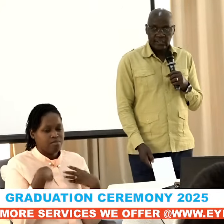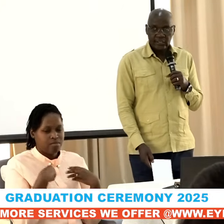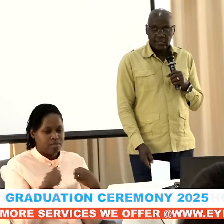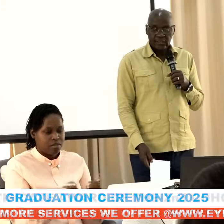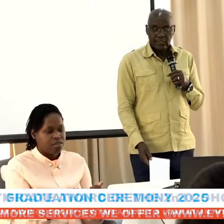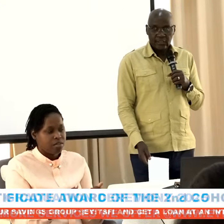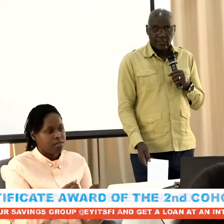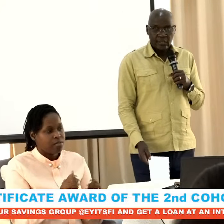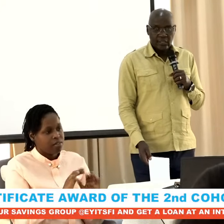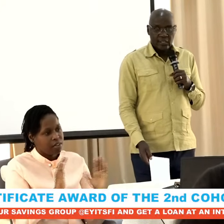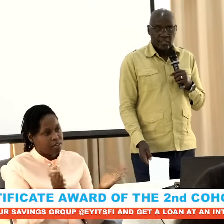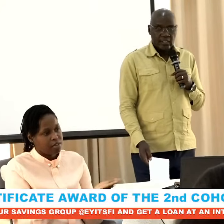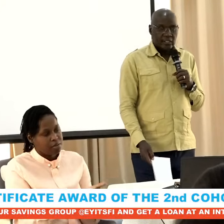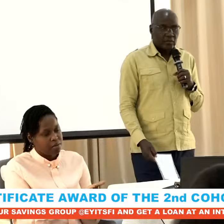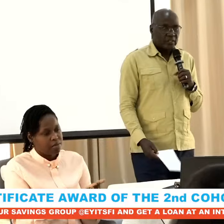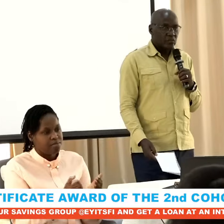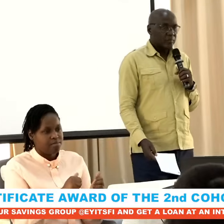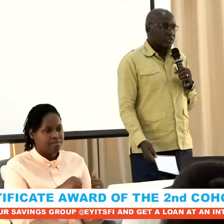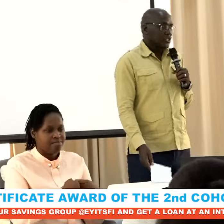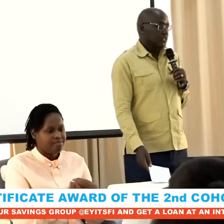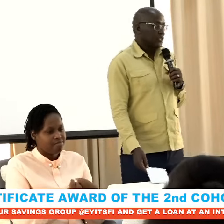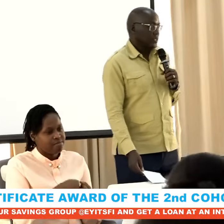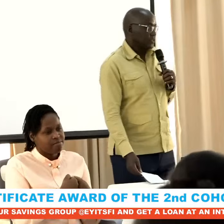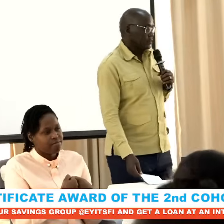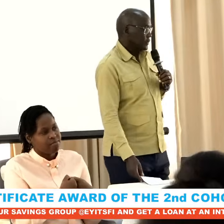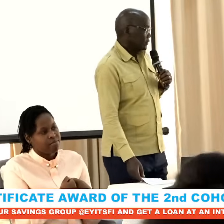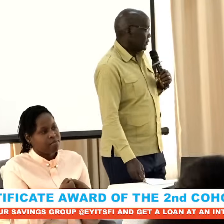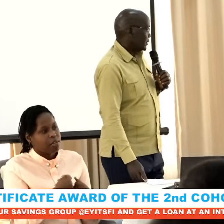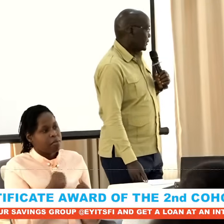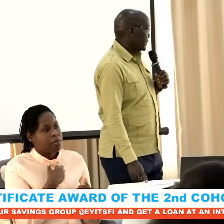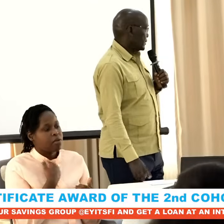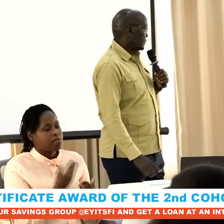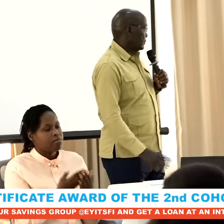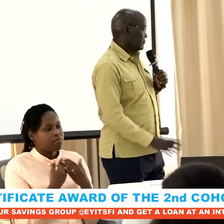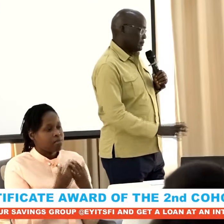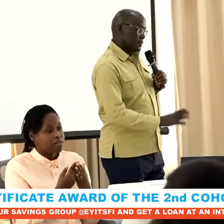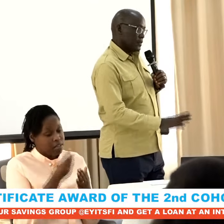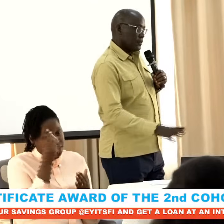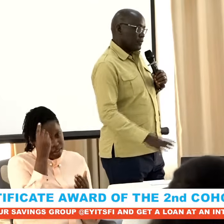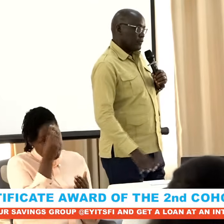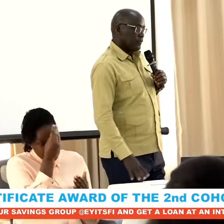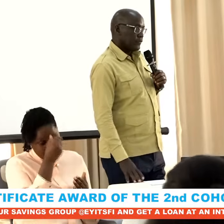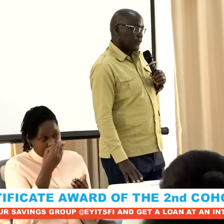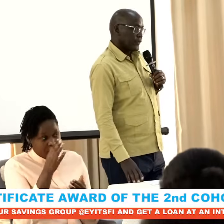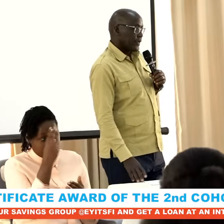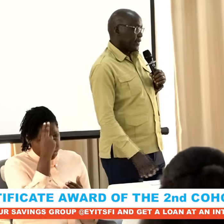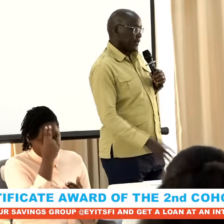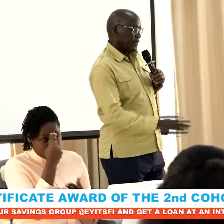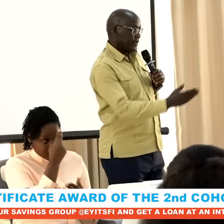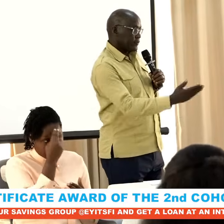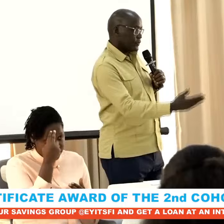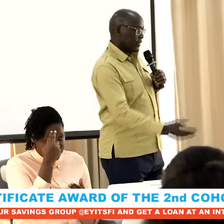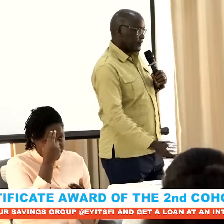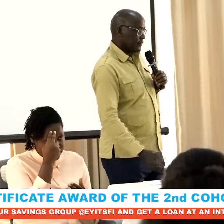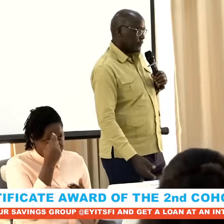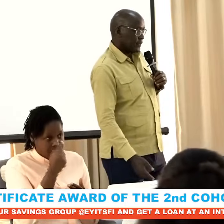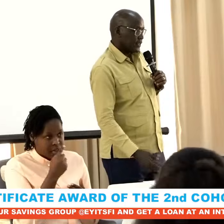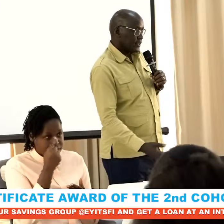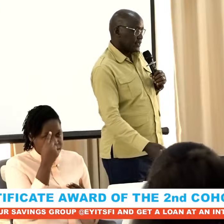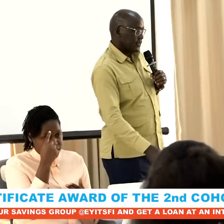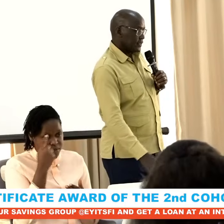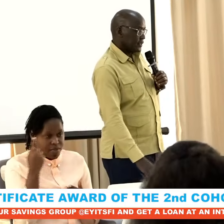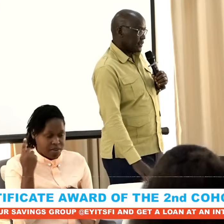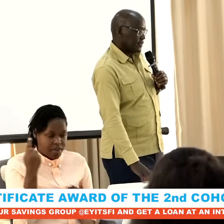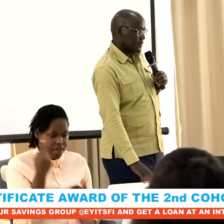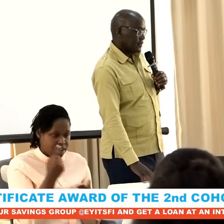exist. And I want to appreciate the Dean of Students for really and Sabi for